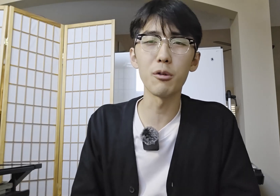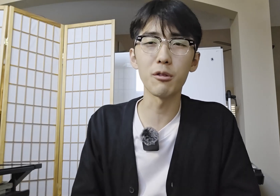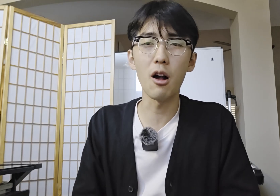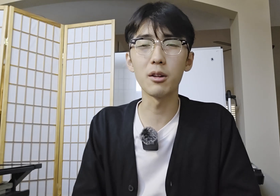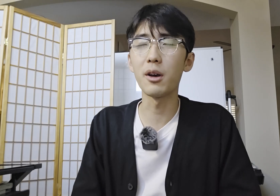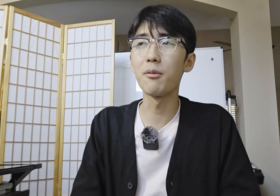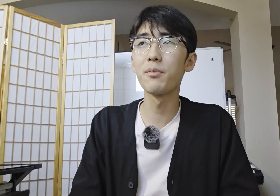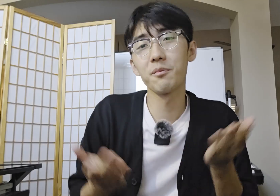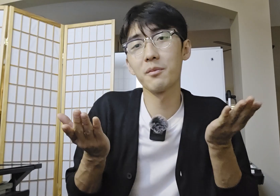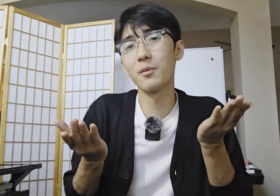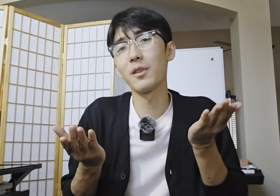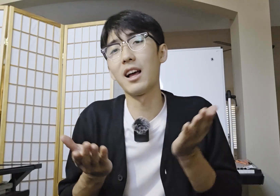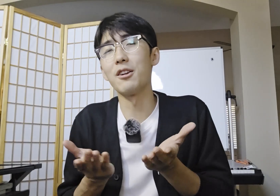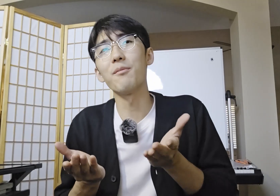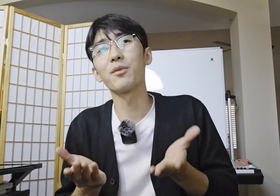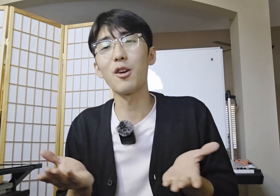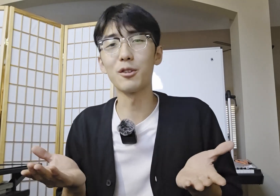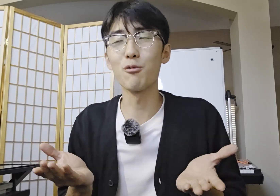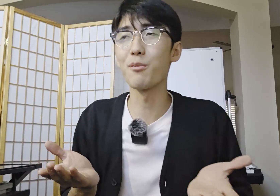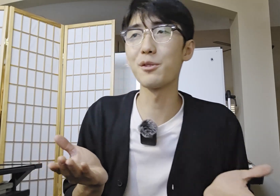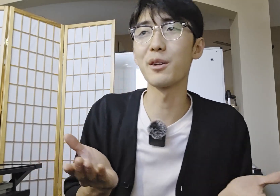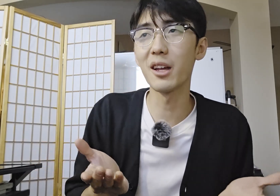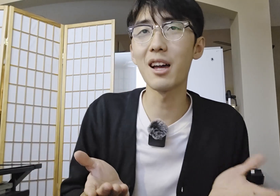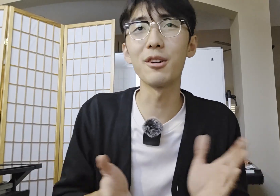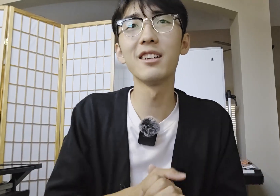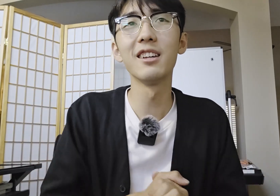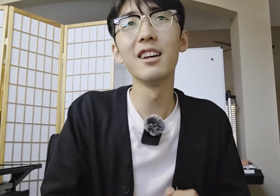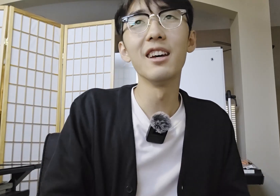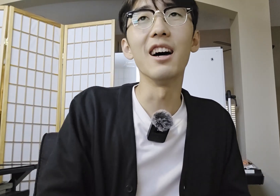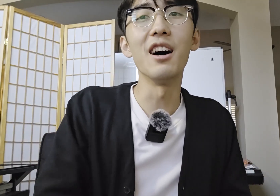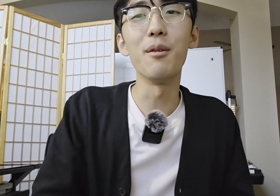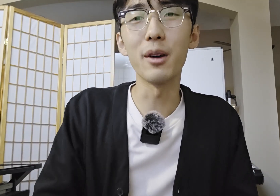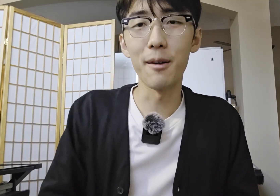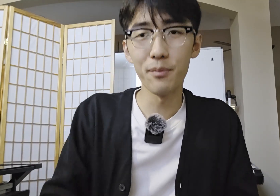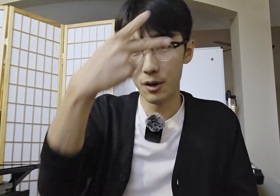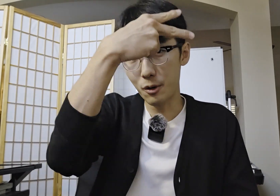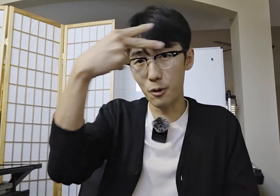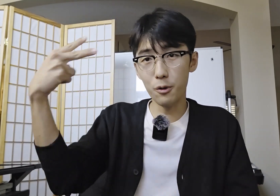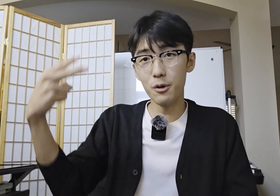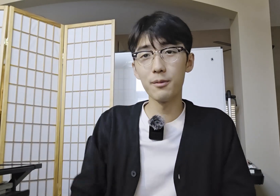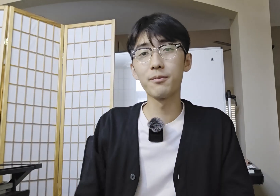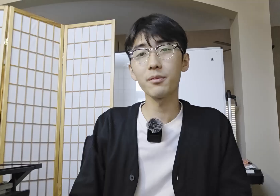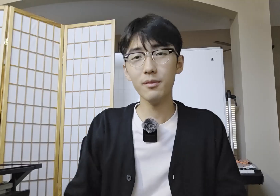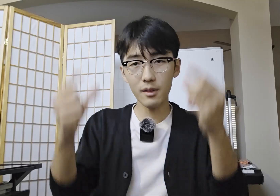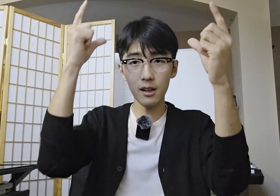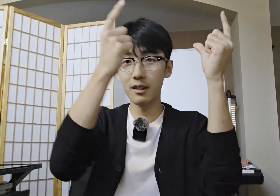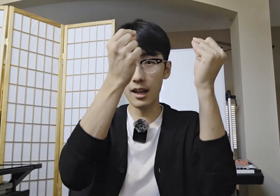they're talking about. I don't know. I'm talking to the wrong person about that one. But yeah, koko,